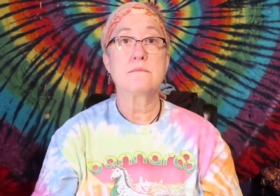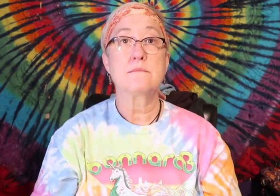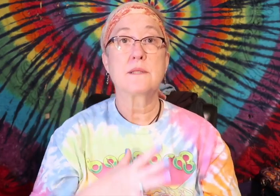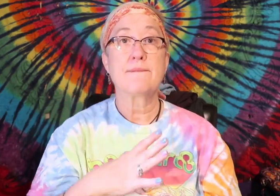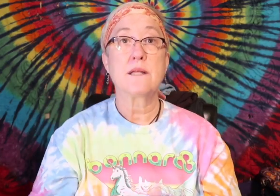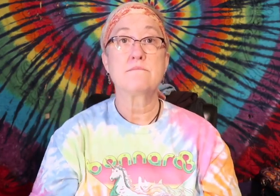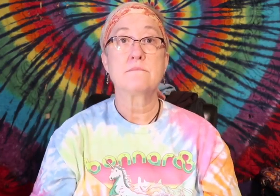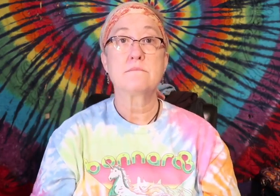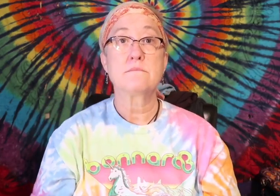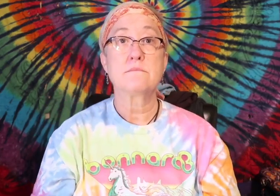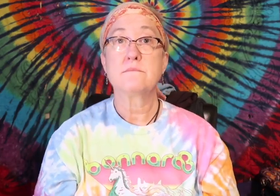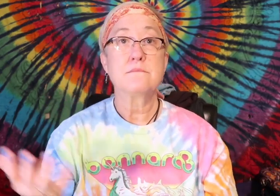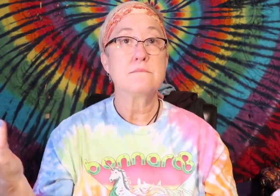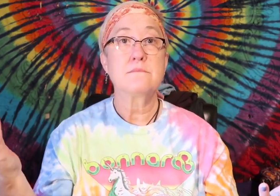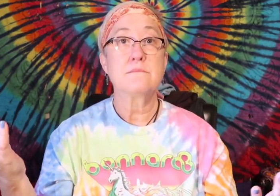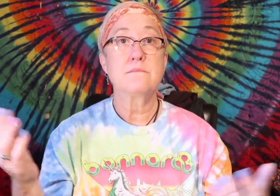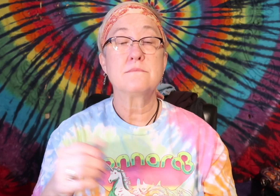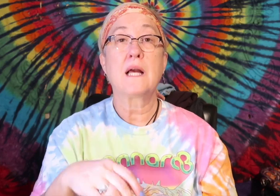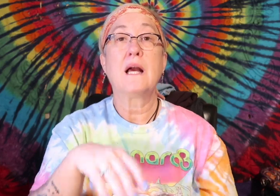And then she could hear just fine.